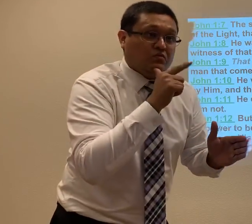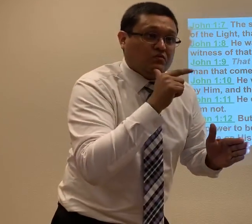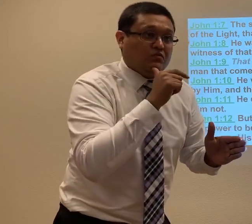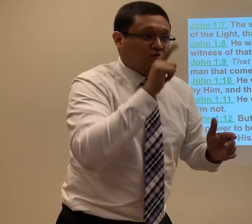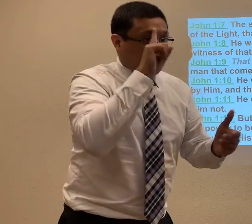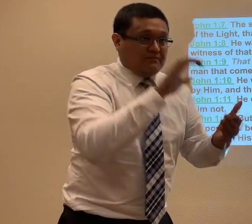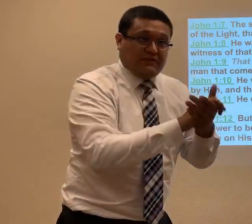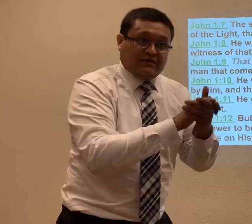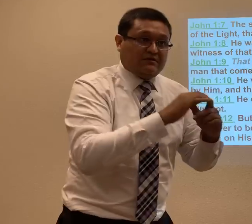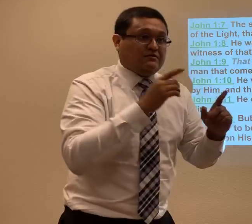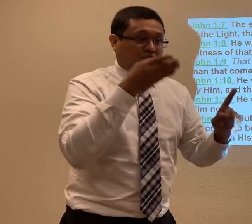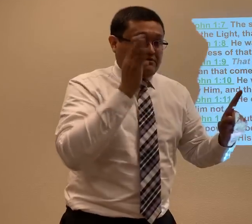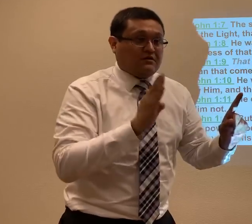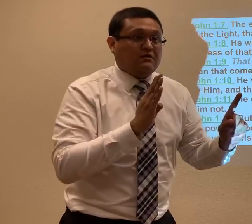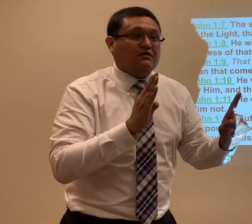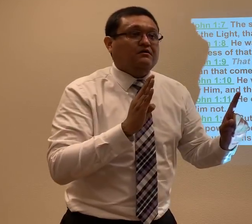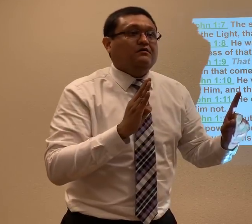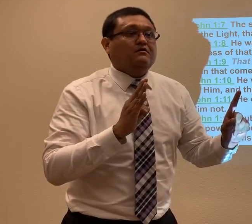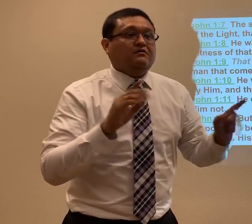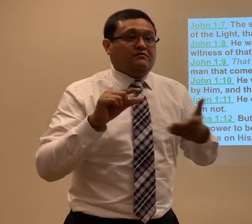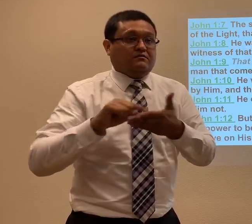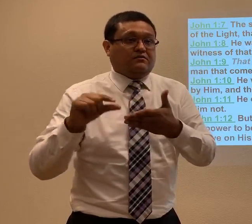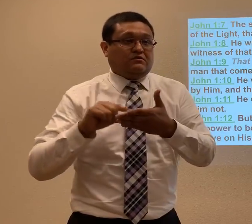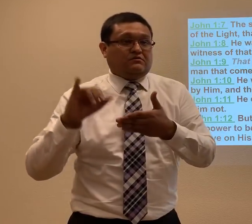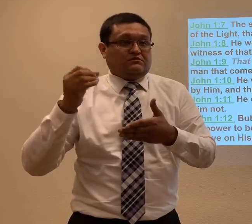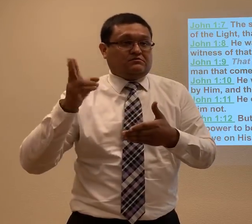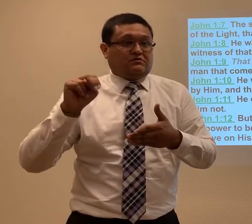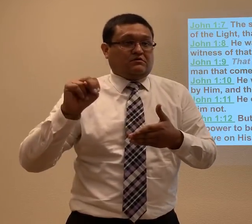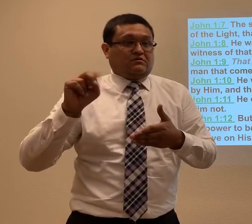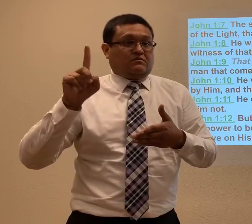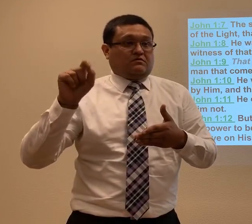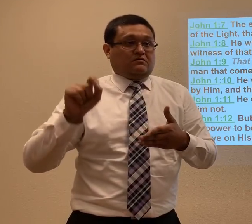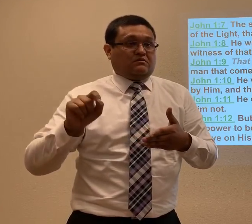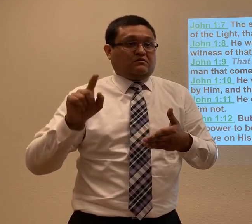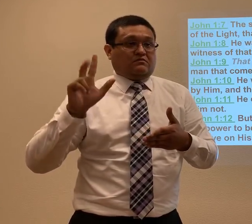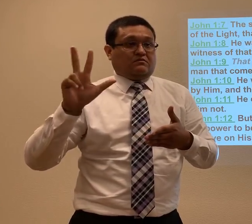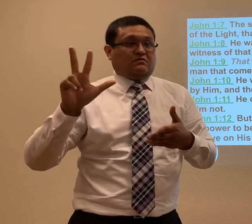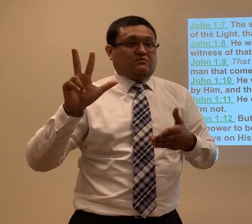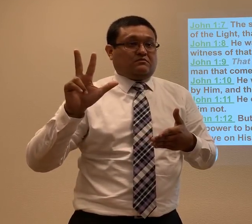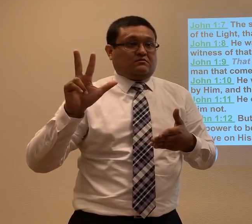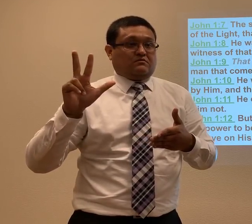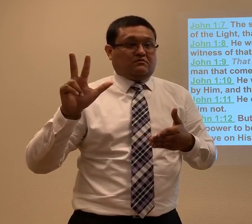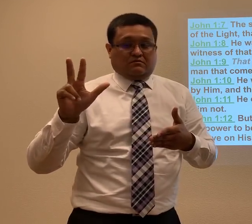So the person who believes not in God, and 1 John chapter 3.